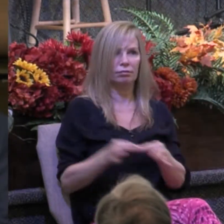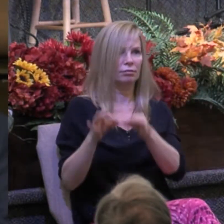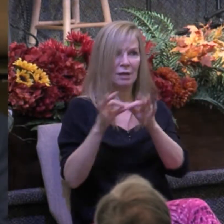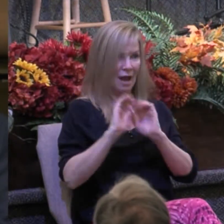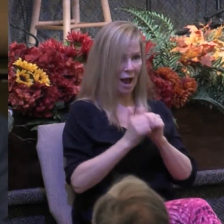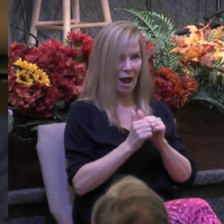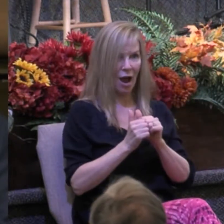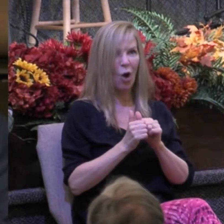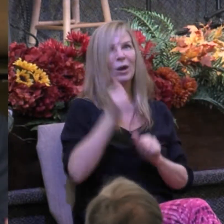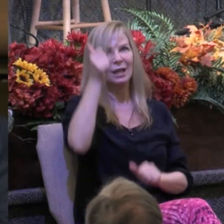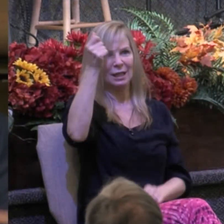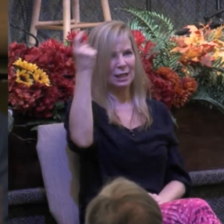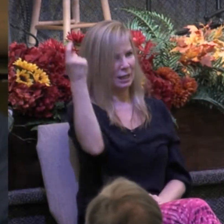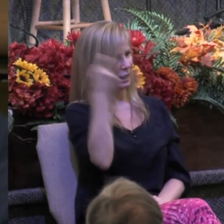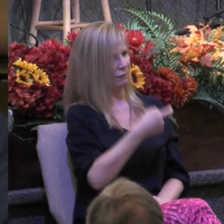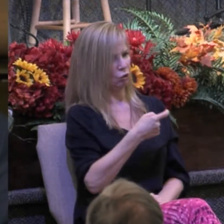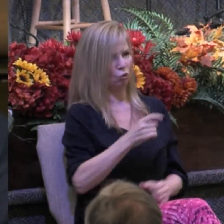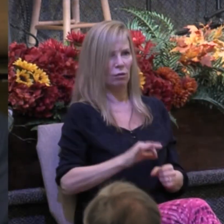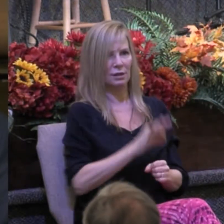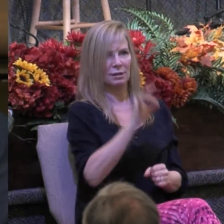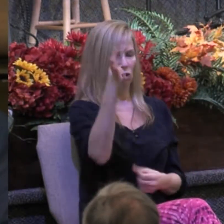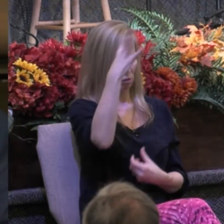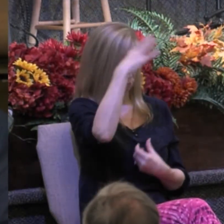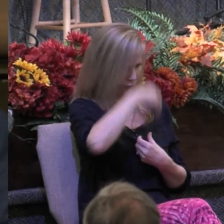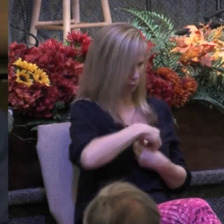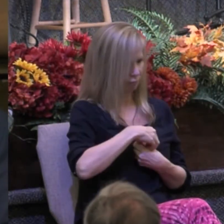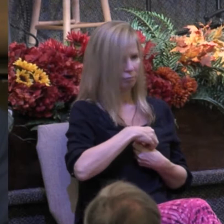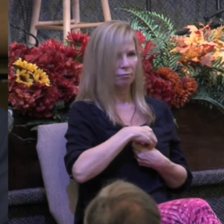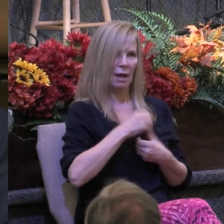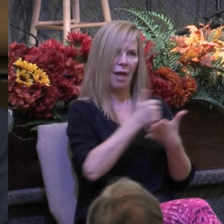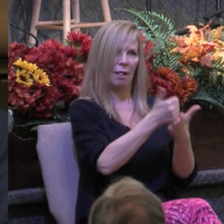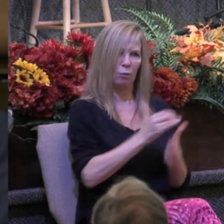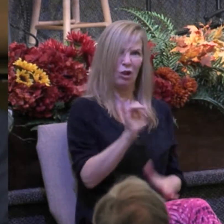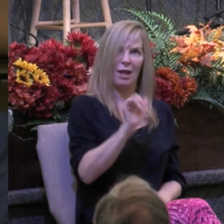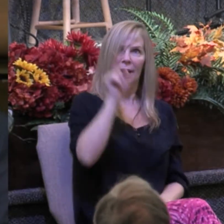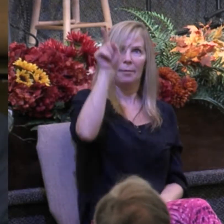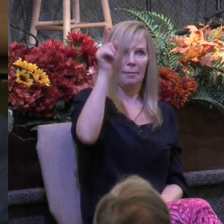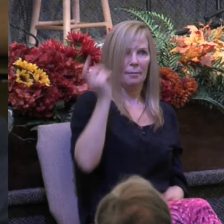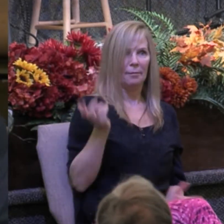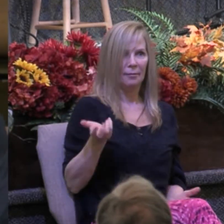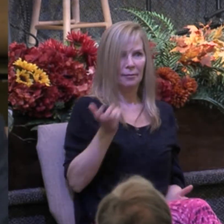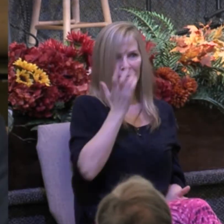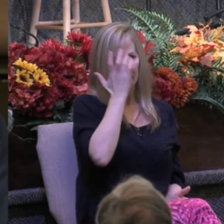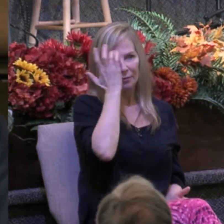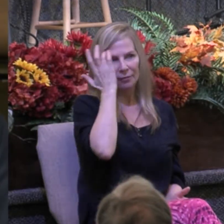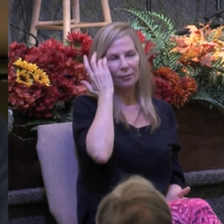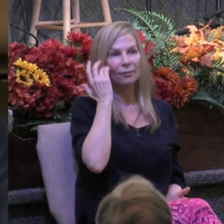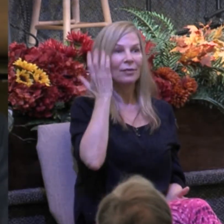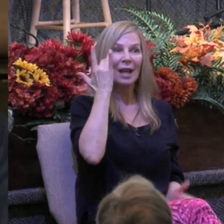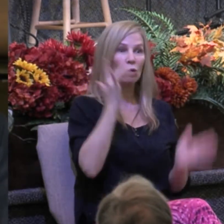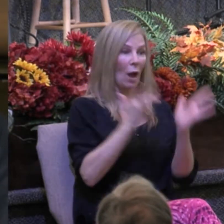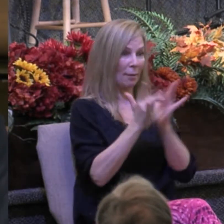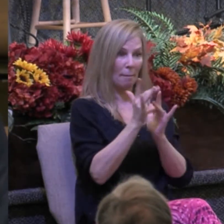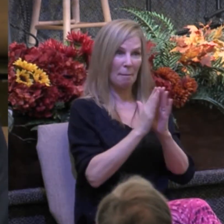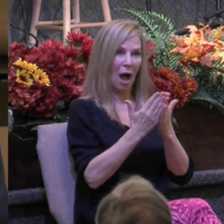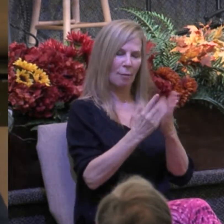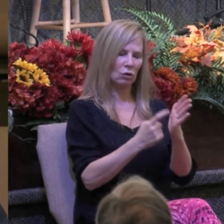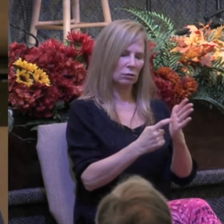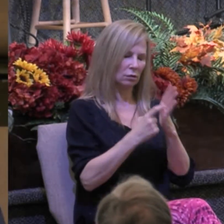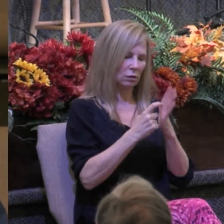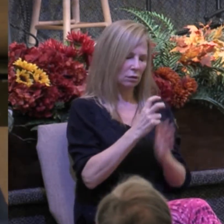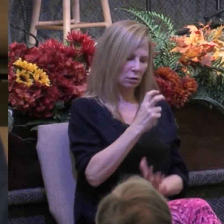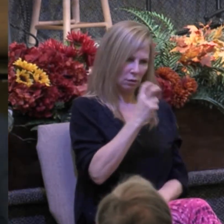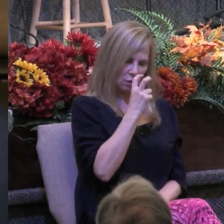you the Holy Spirit, another helper, just like him. That's why the Bible is emphatic that every